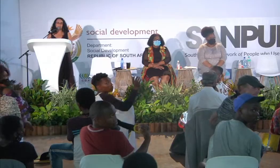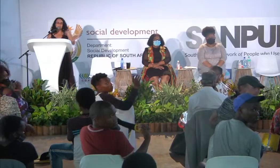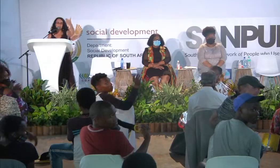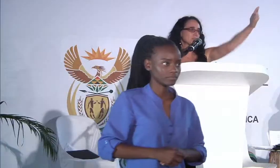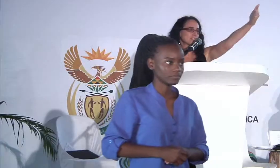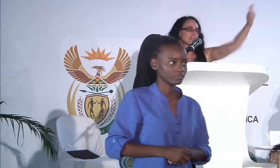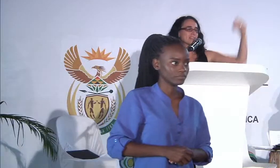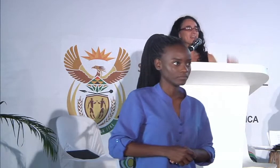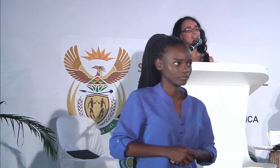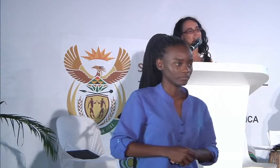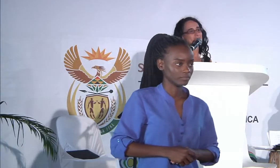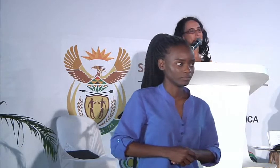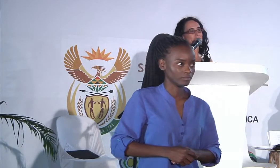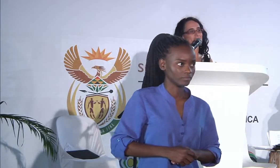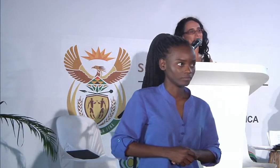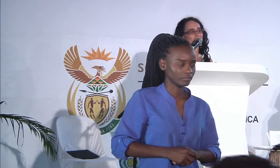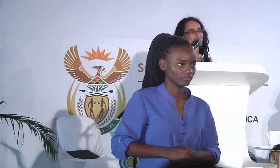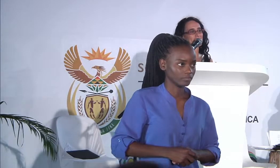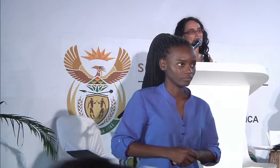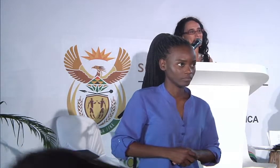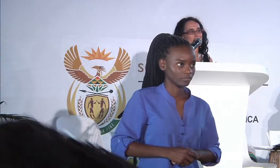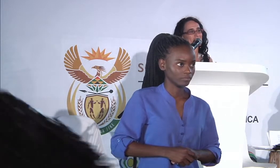One is busy doing